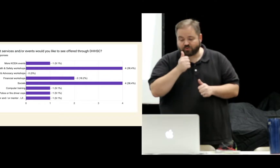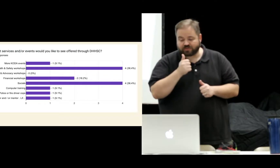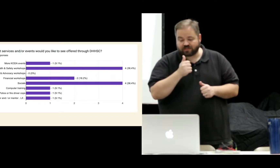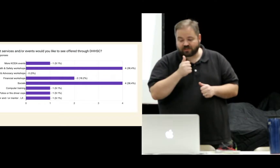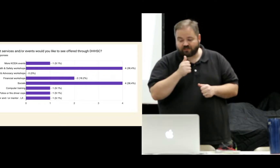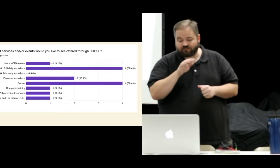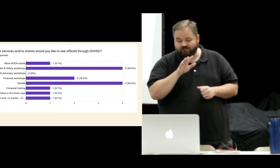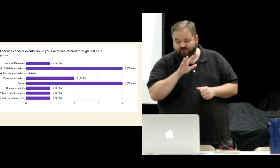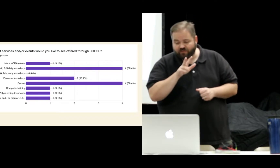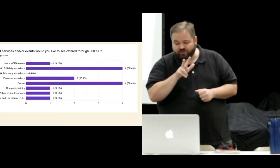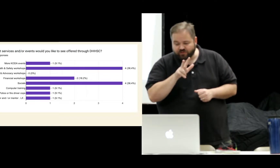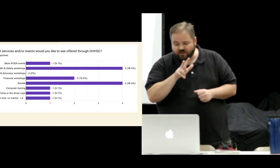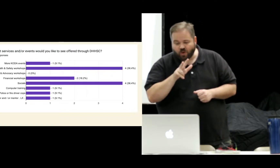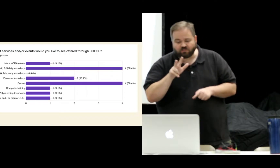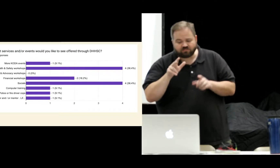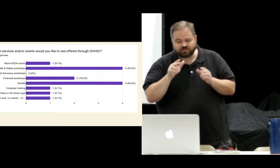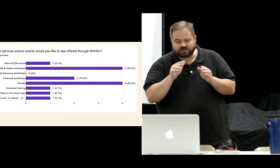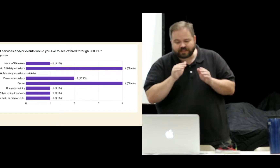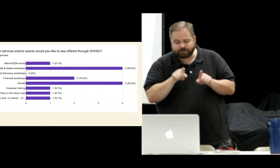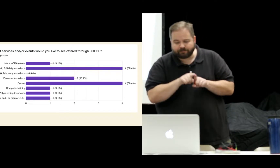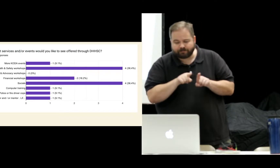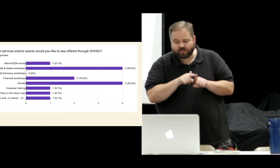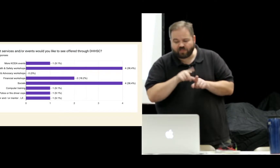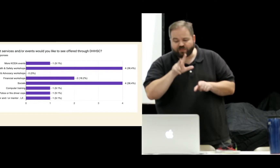through DHSC? And about